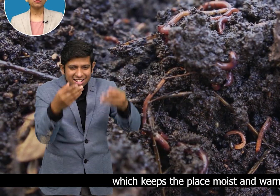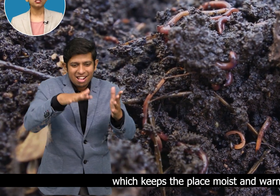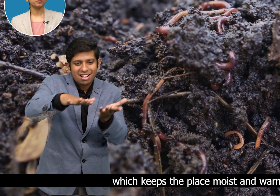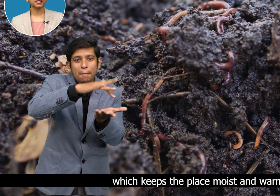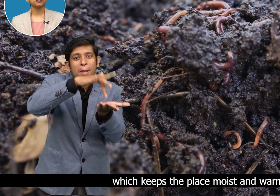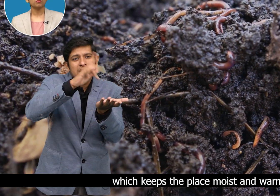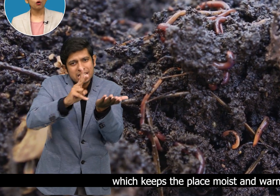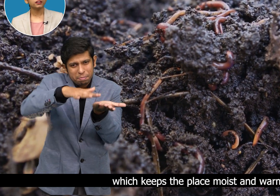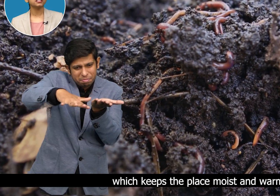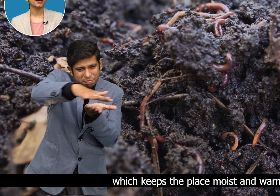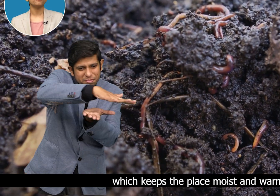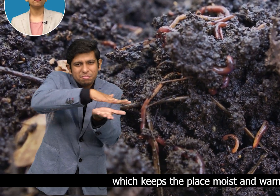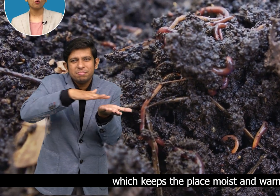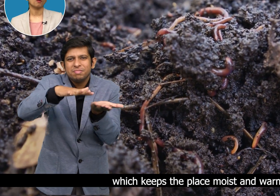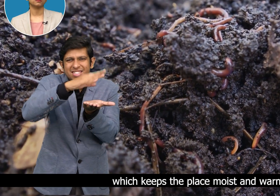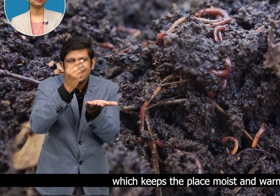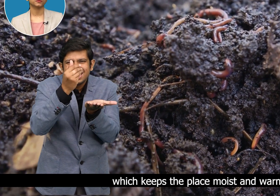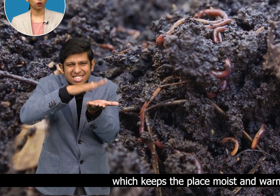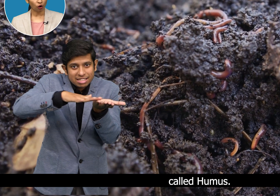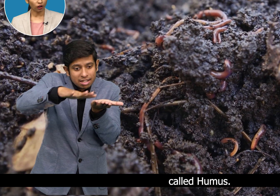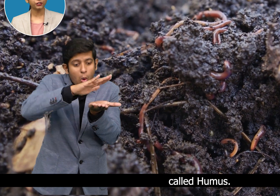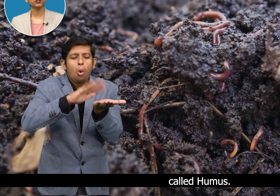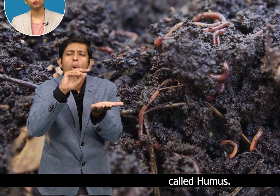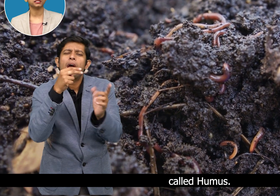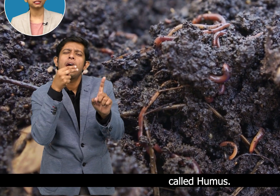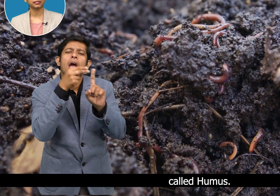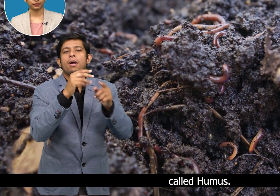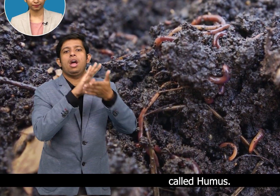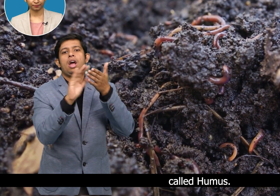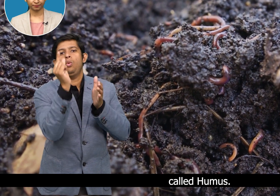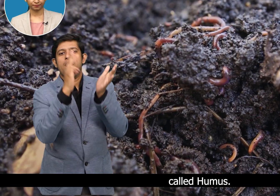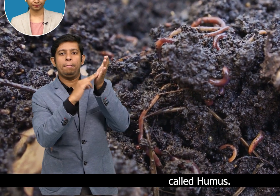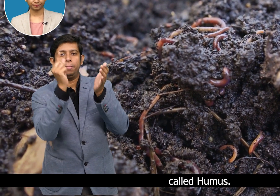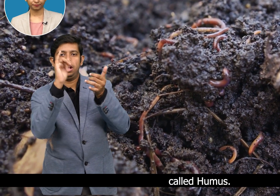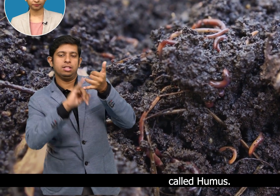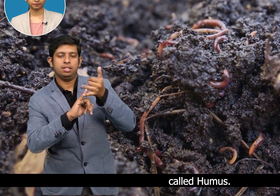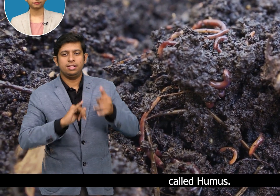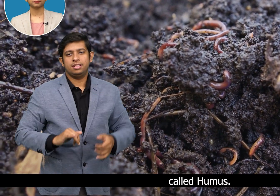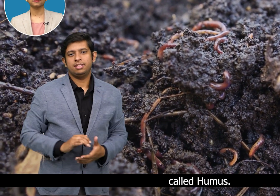which keeps the place moist and warm, called humus.